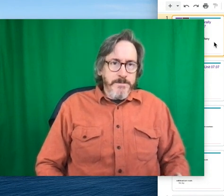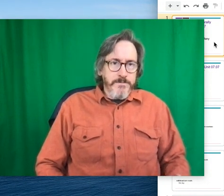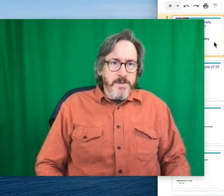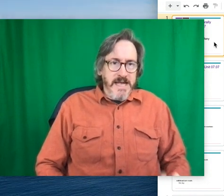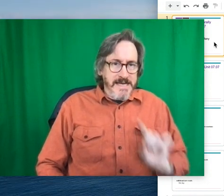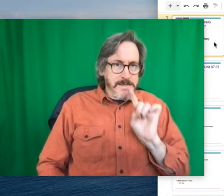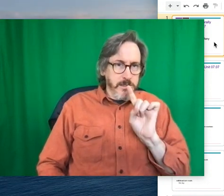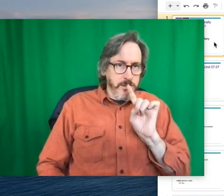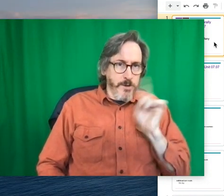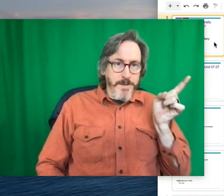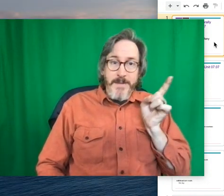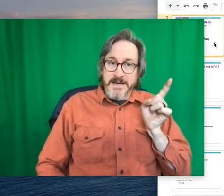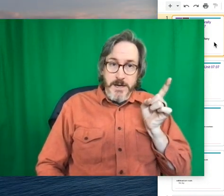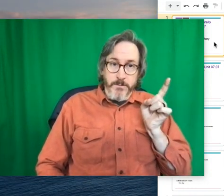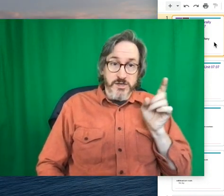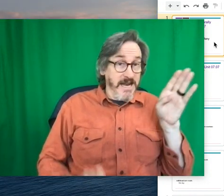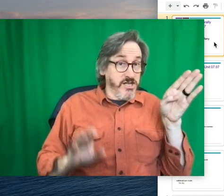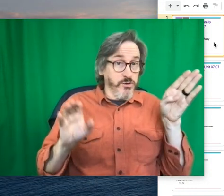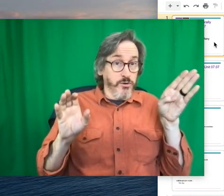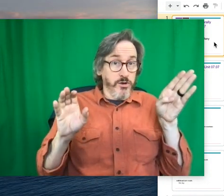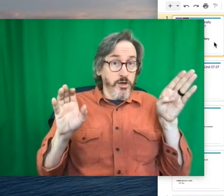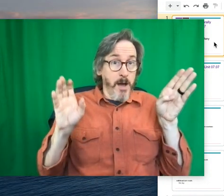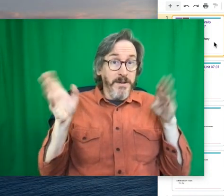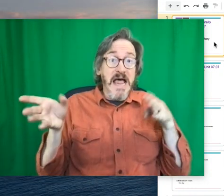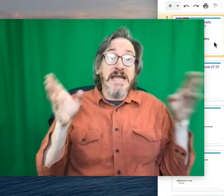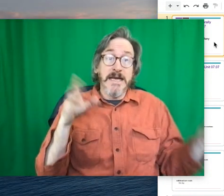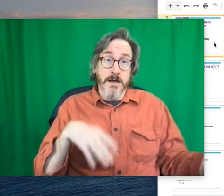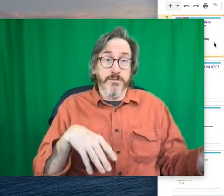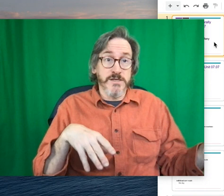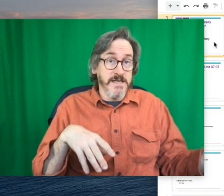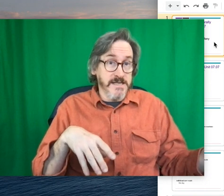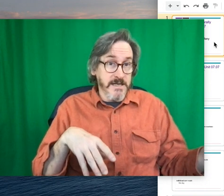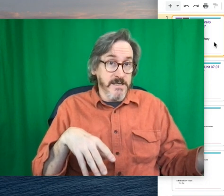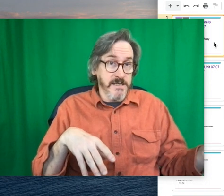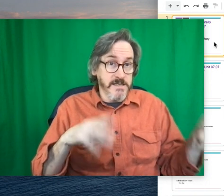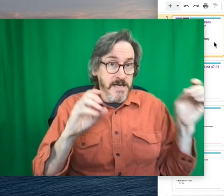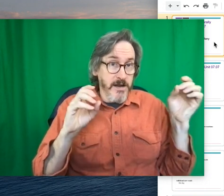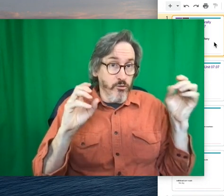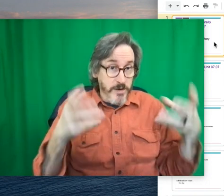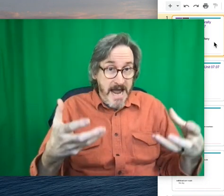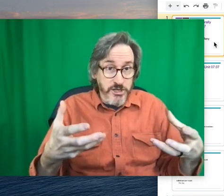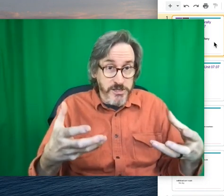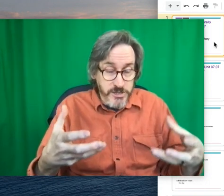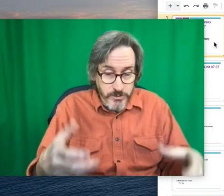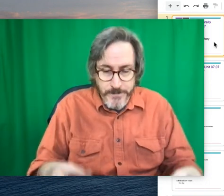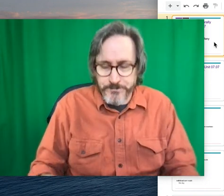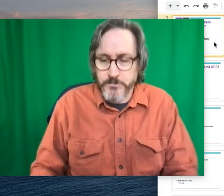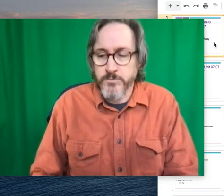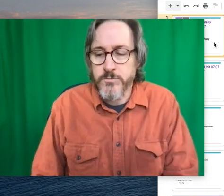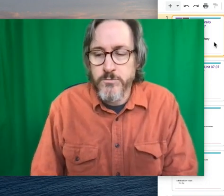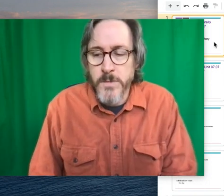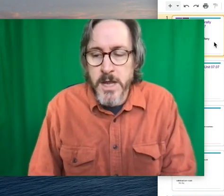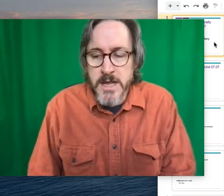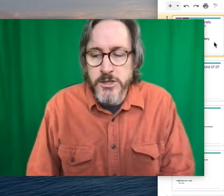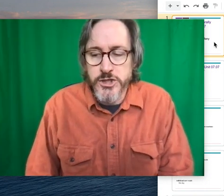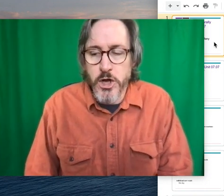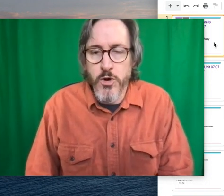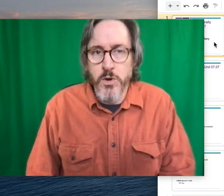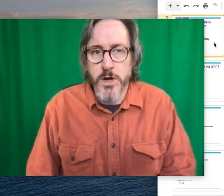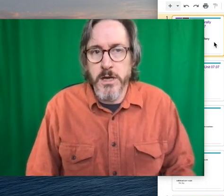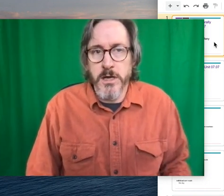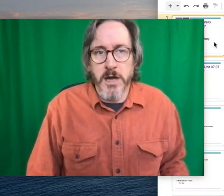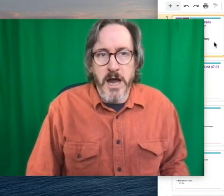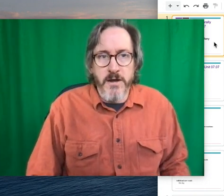Seven is jumping back to numbers, and it's applying numbers in sentences and reactions to them.